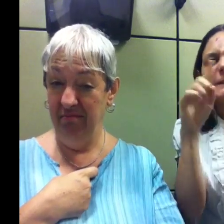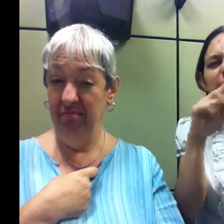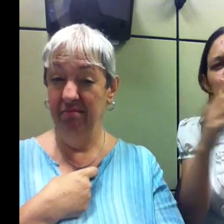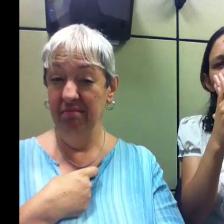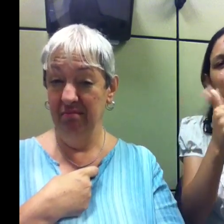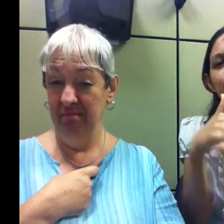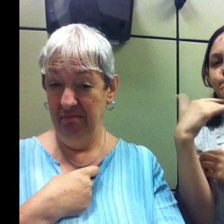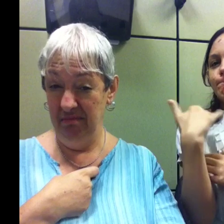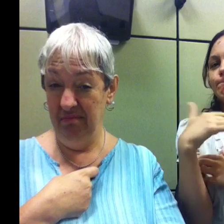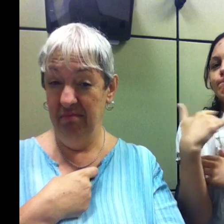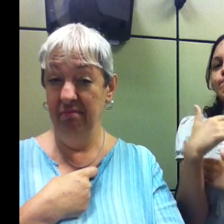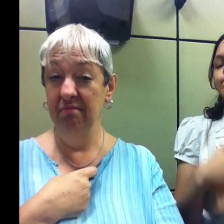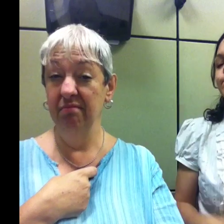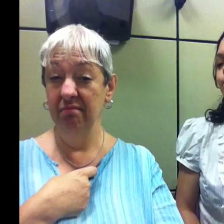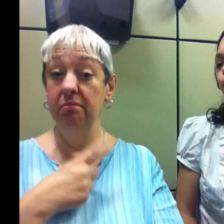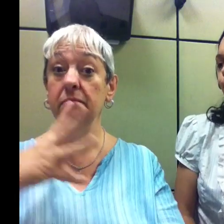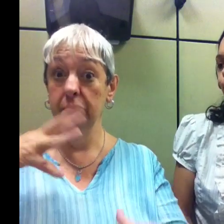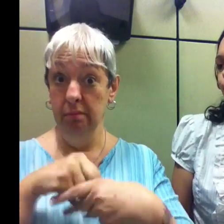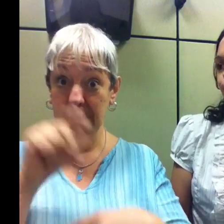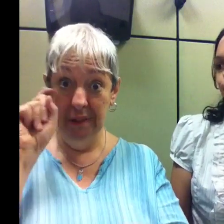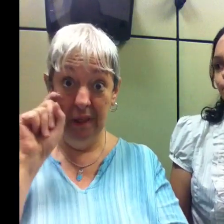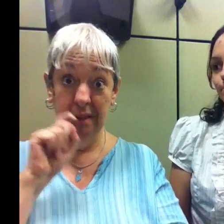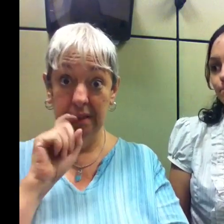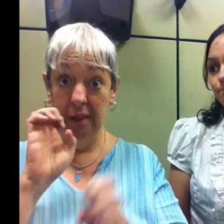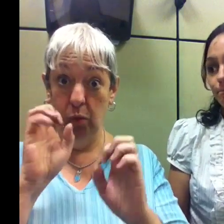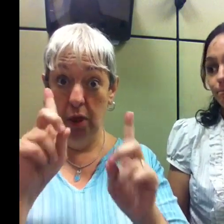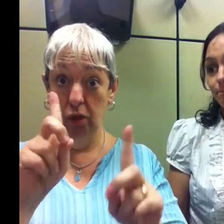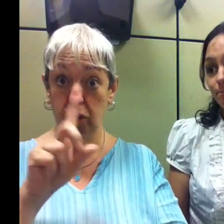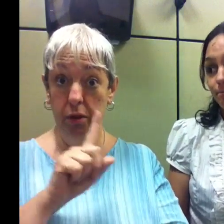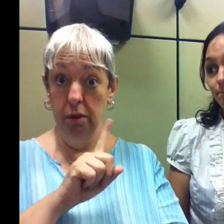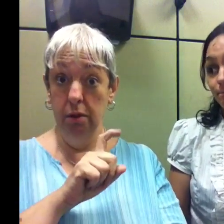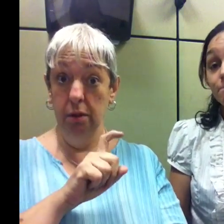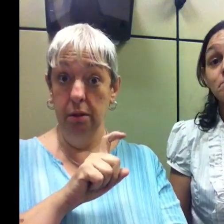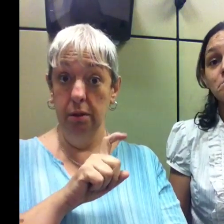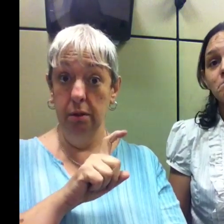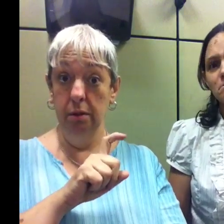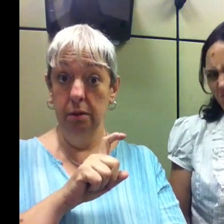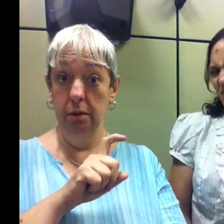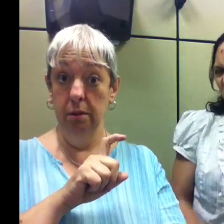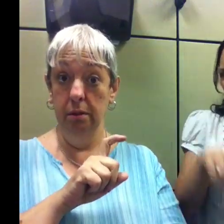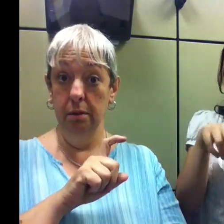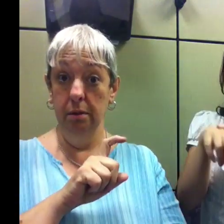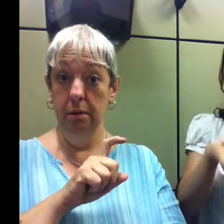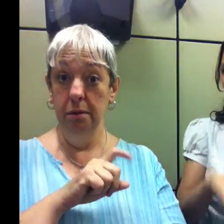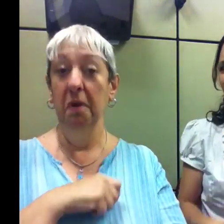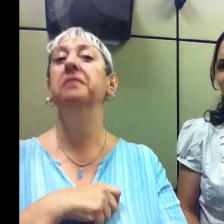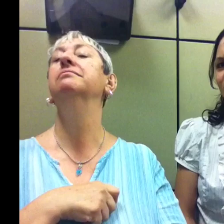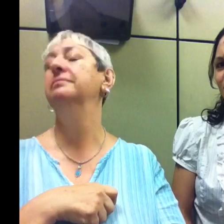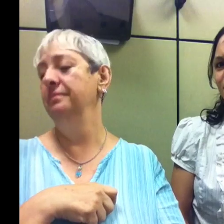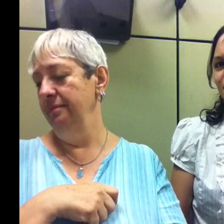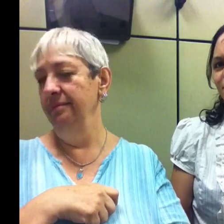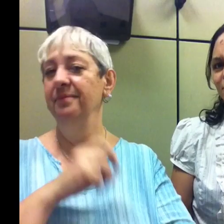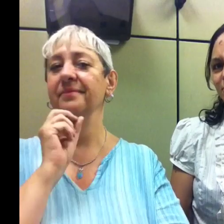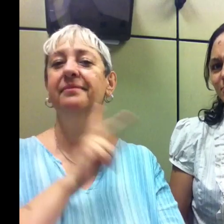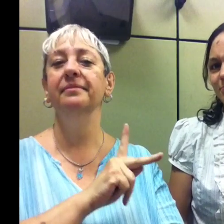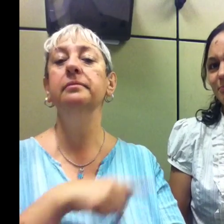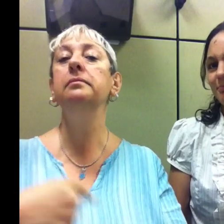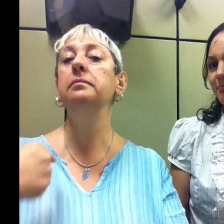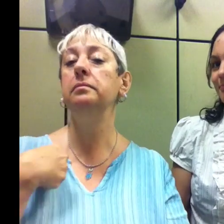to our ceremony, something like that. I guess I have something, but I want to show you. We can do a lot of cool things. Your